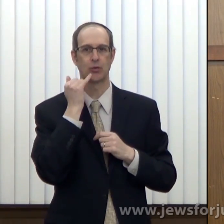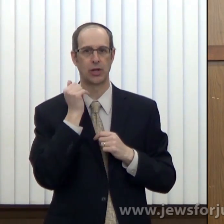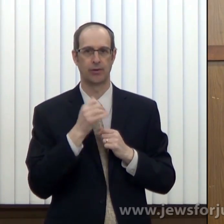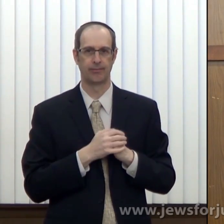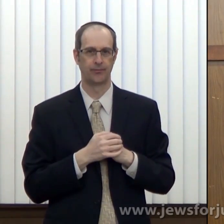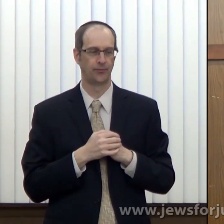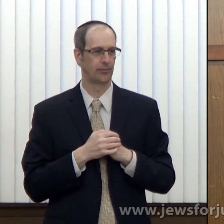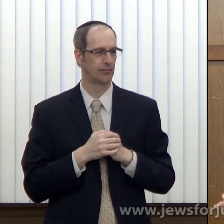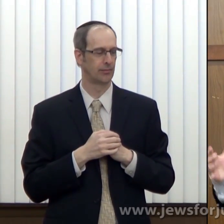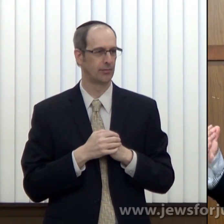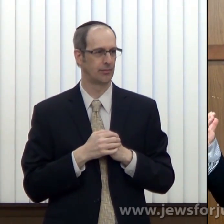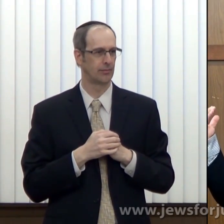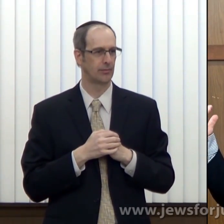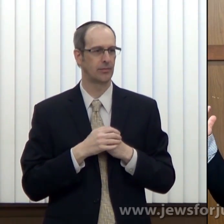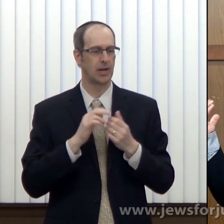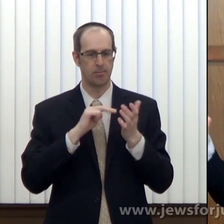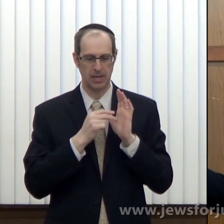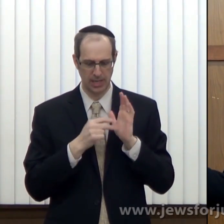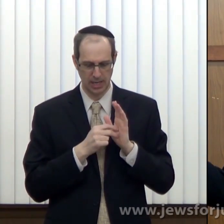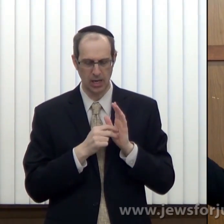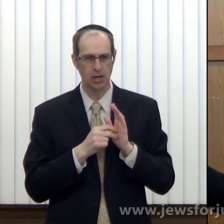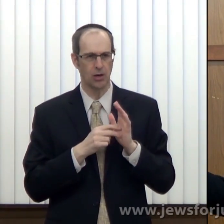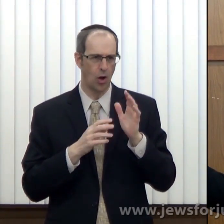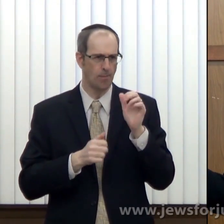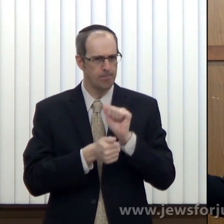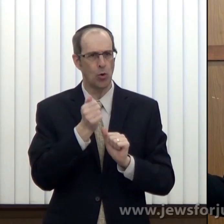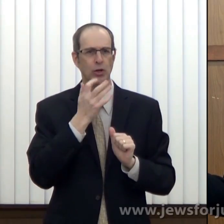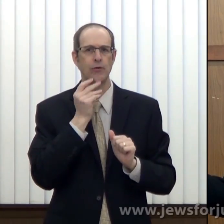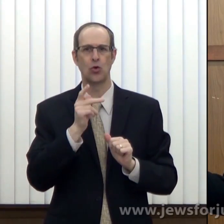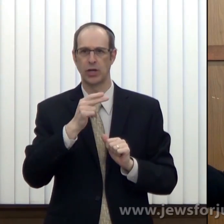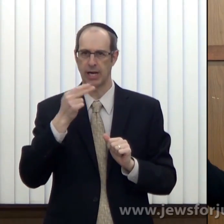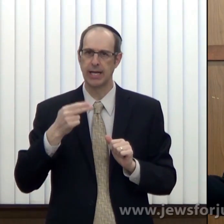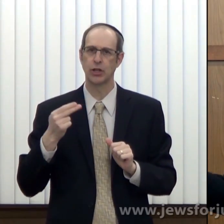of Israel. Meaning